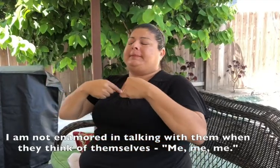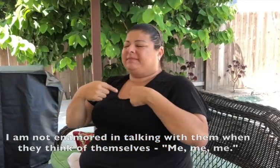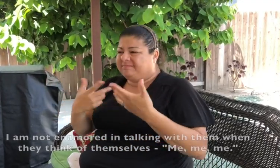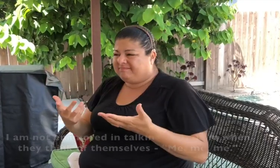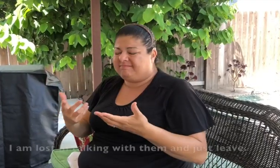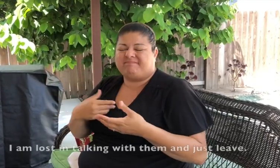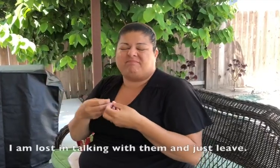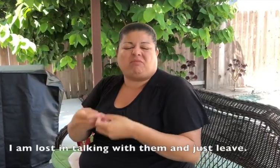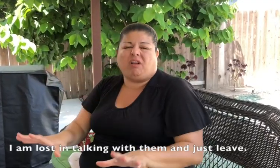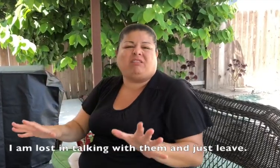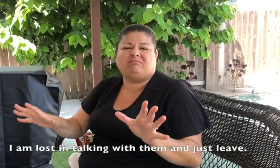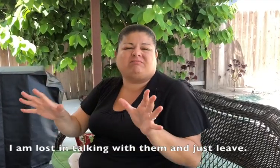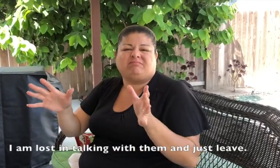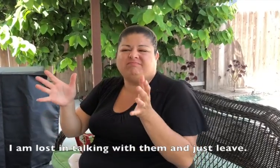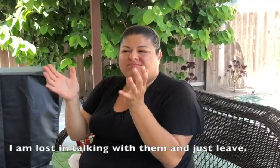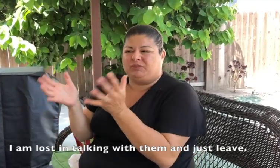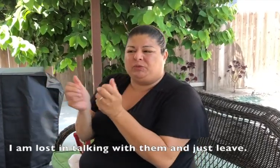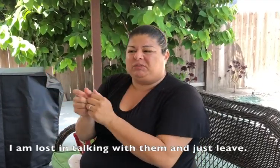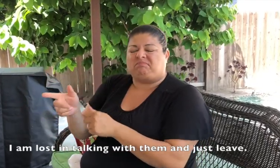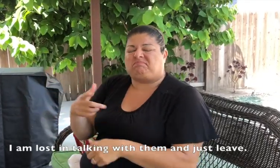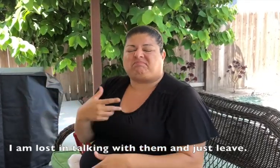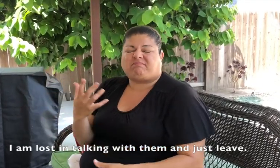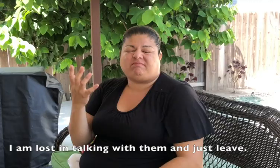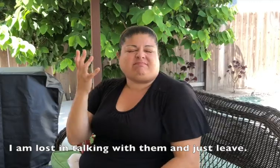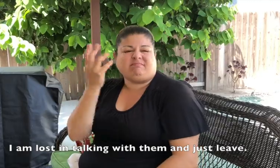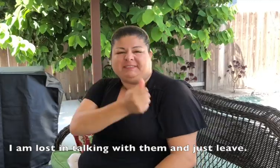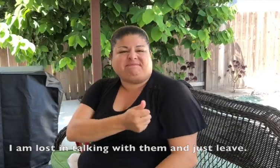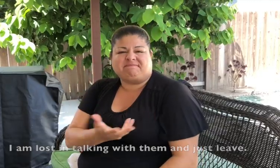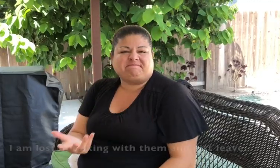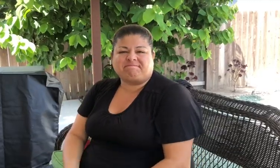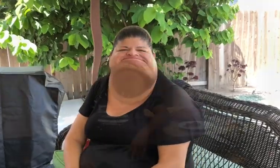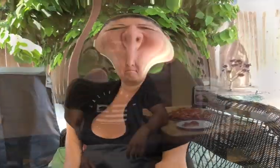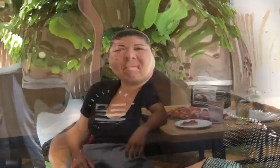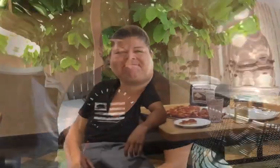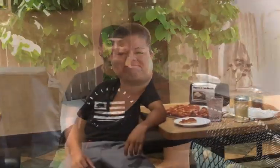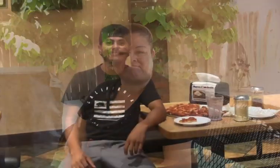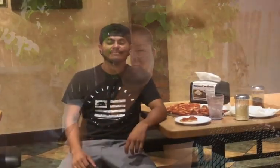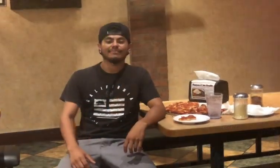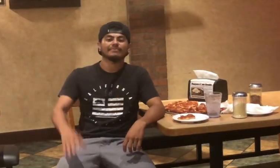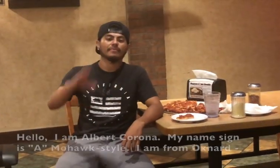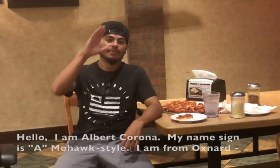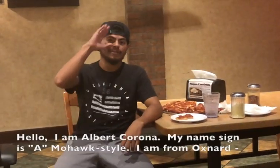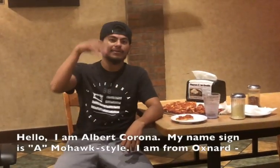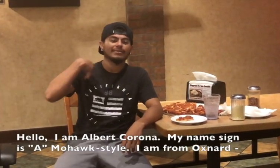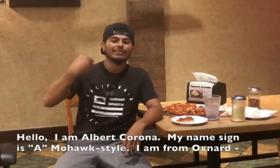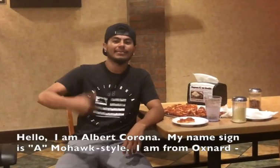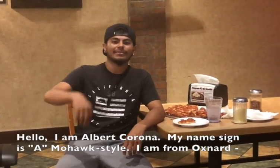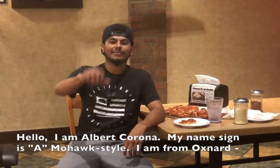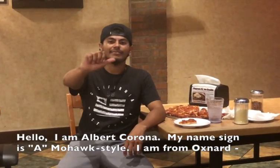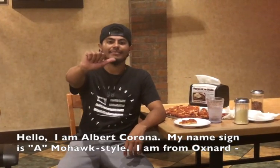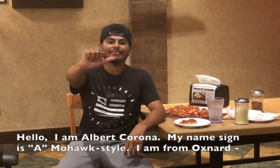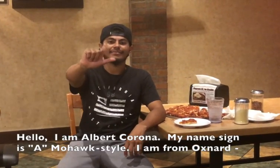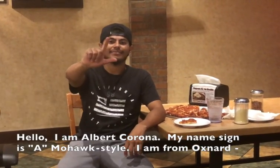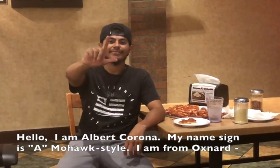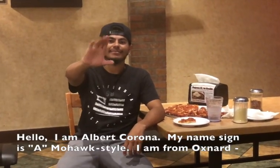of themselves. Me. I am lost in talking with them, so I just leave. Hello, I am Albert